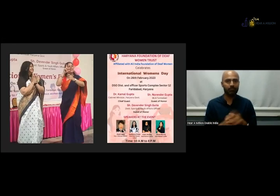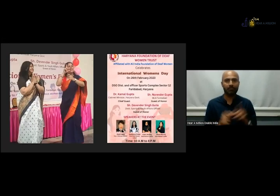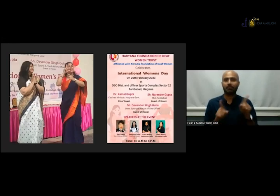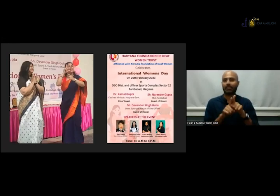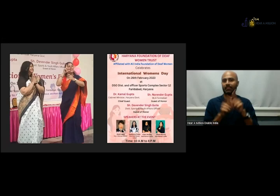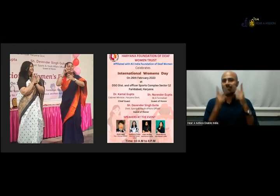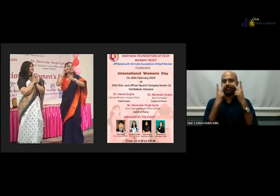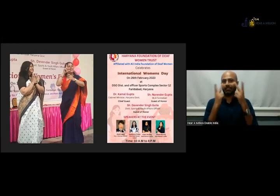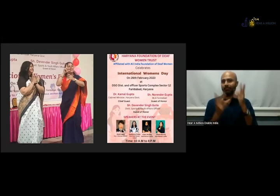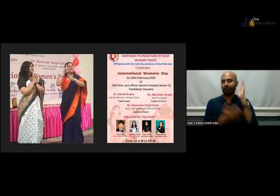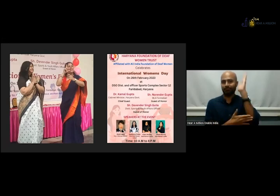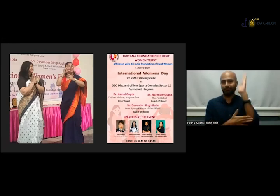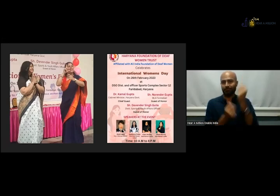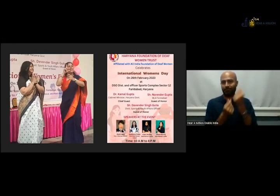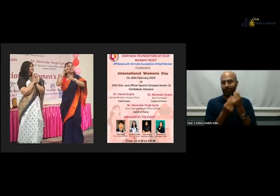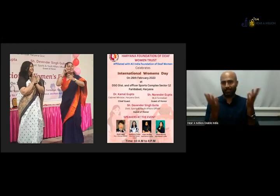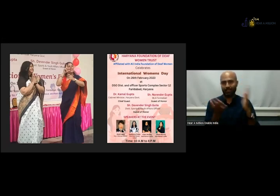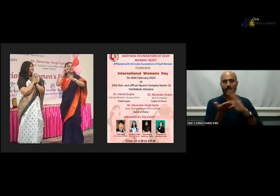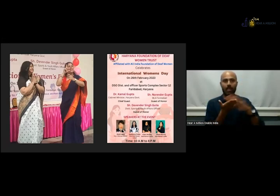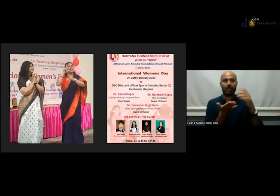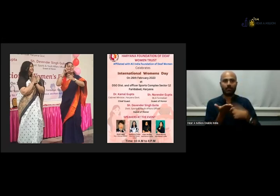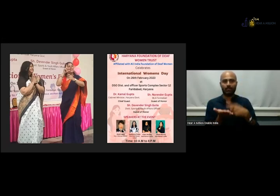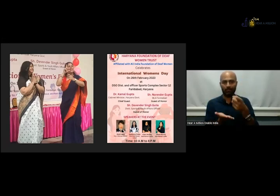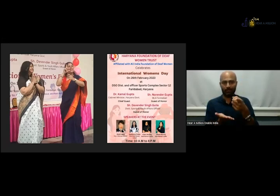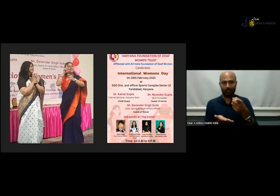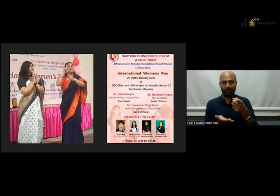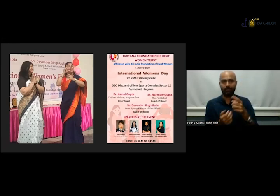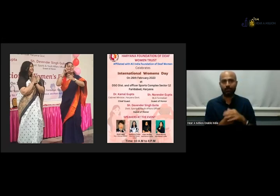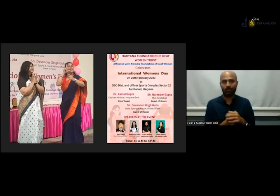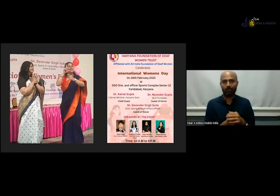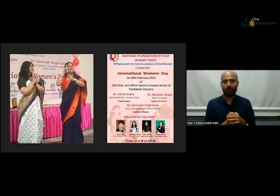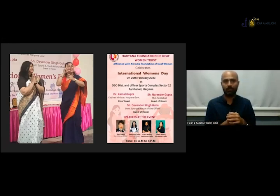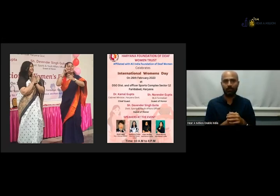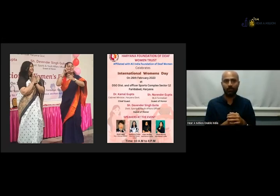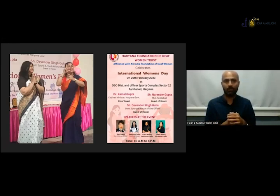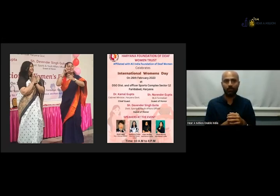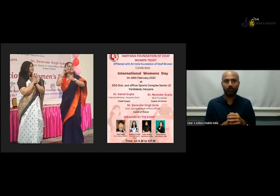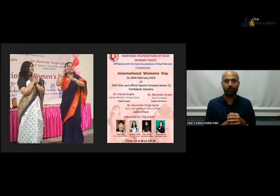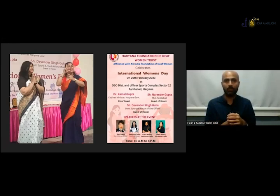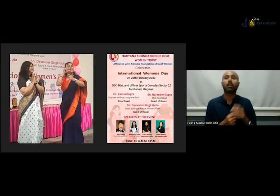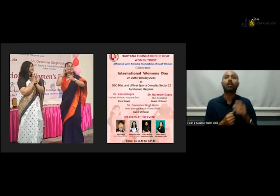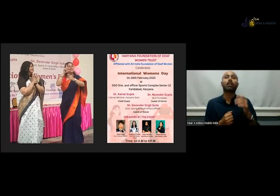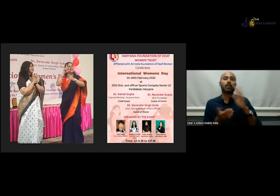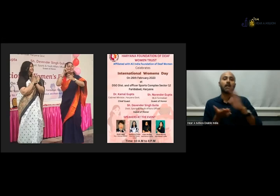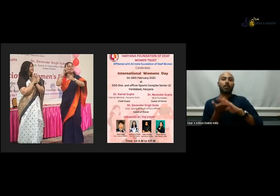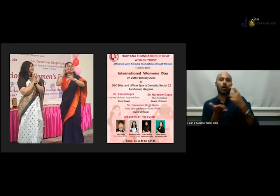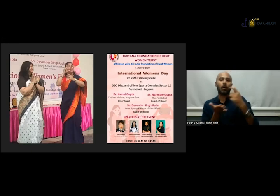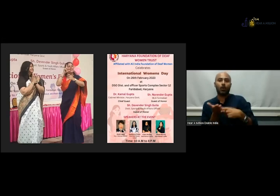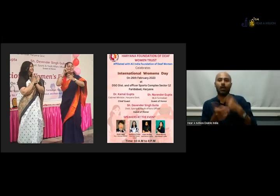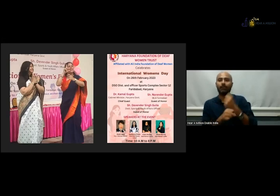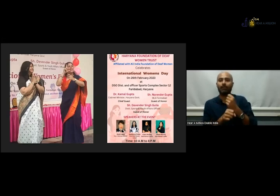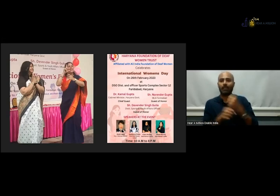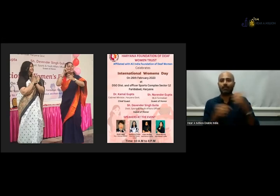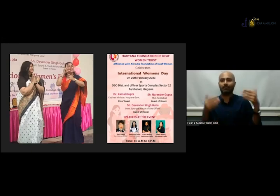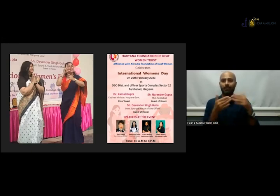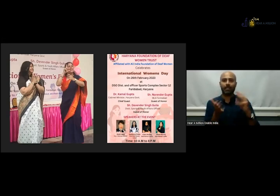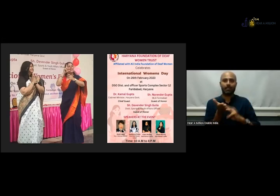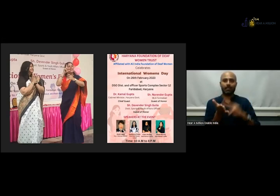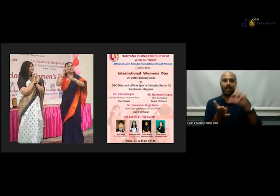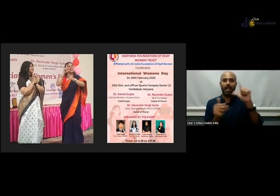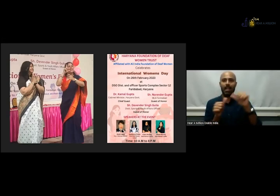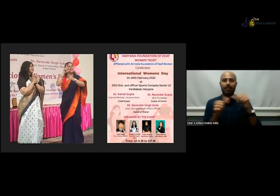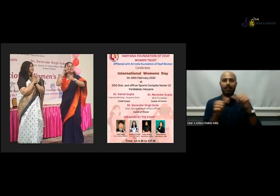As you can see that she is she seems presenting in this